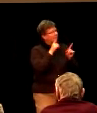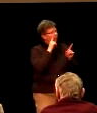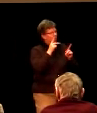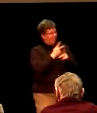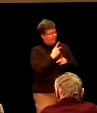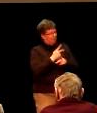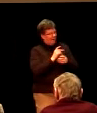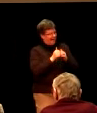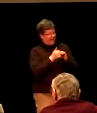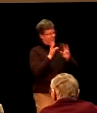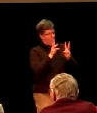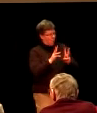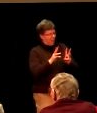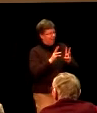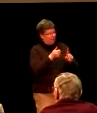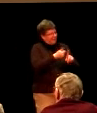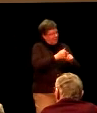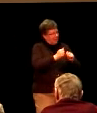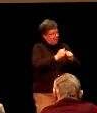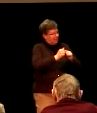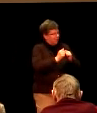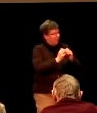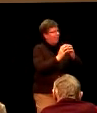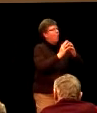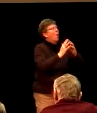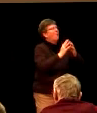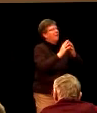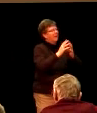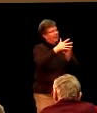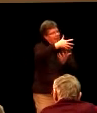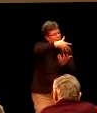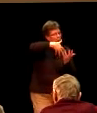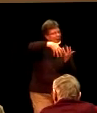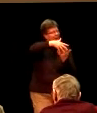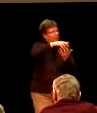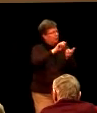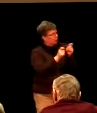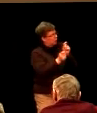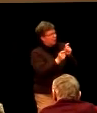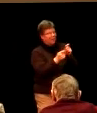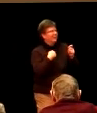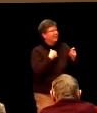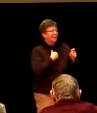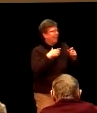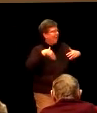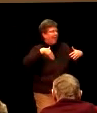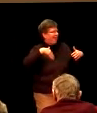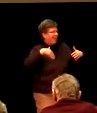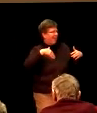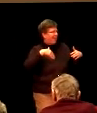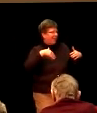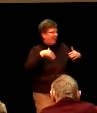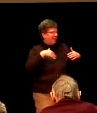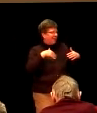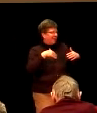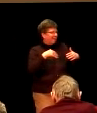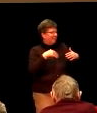the weather was forming and interacting and changing, we weren't really too far.